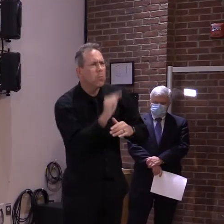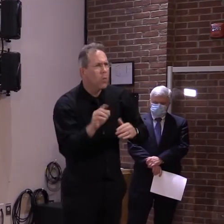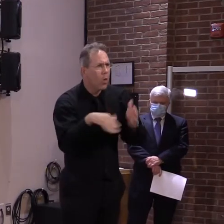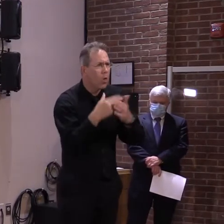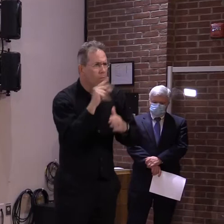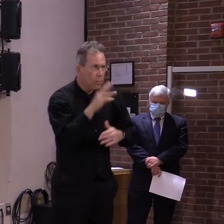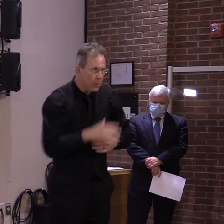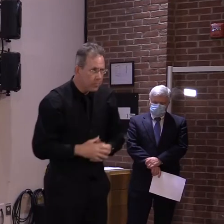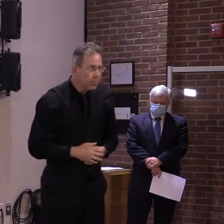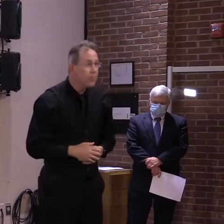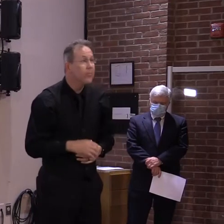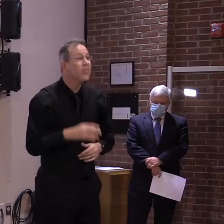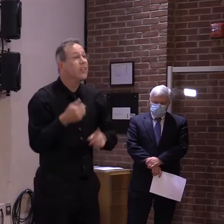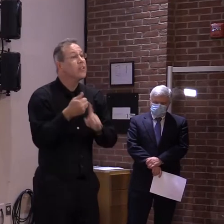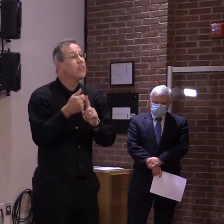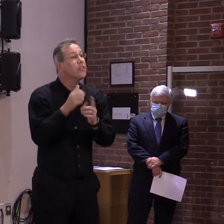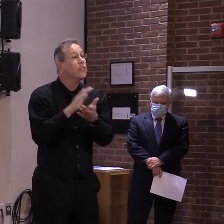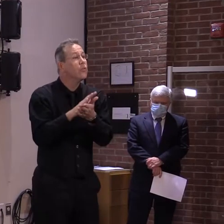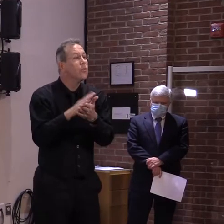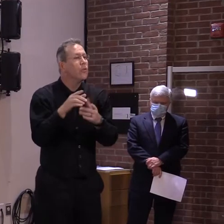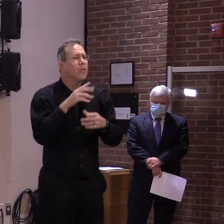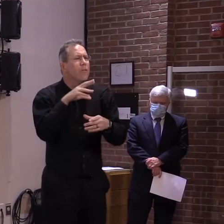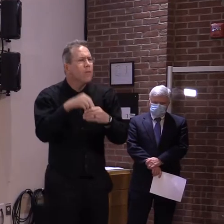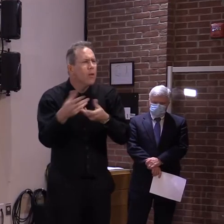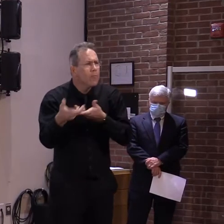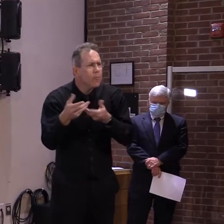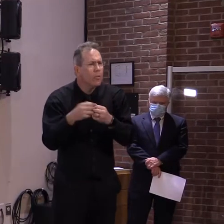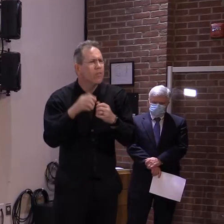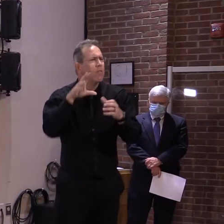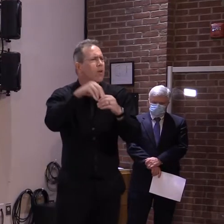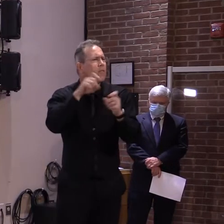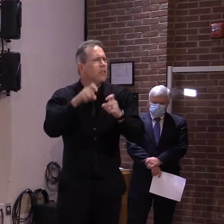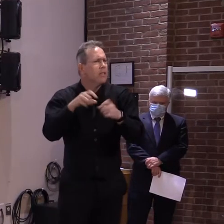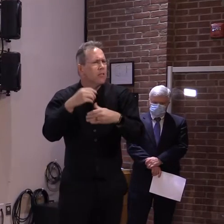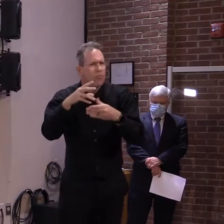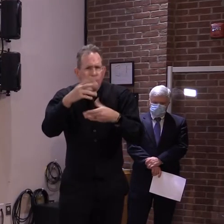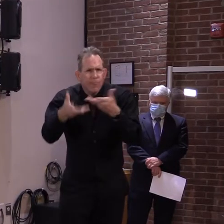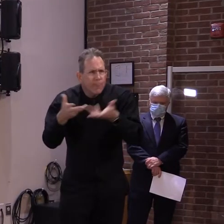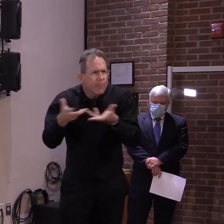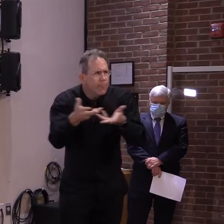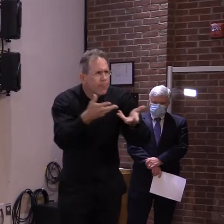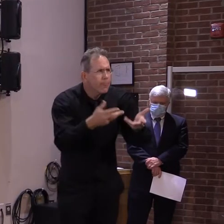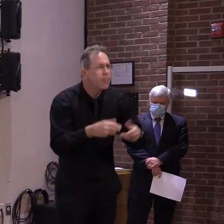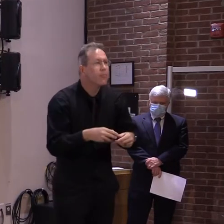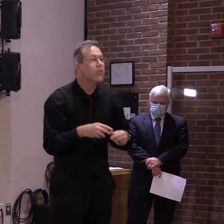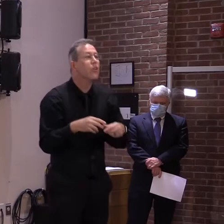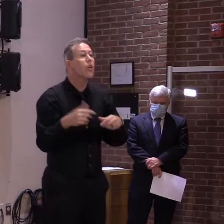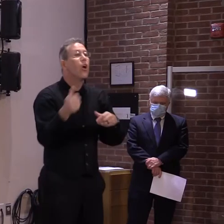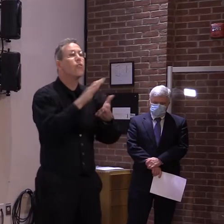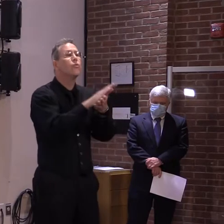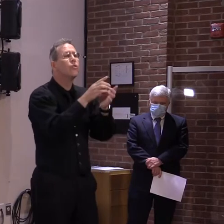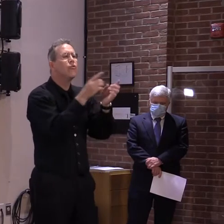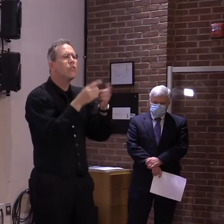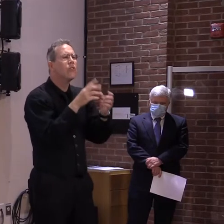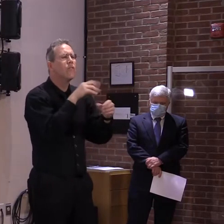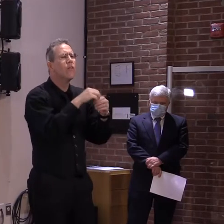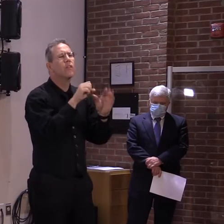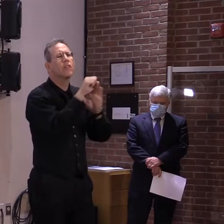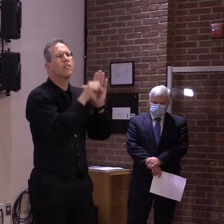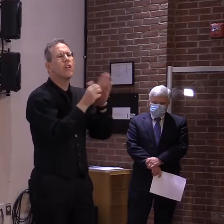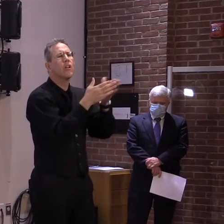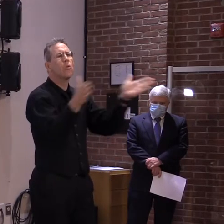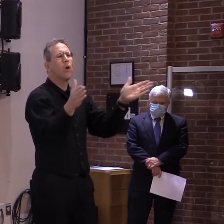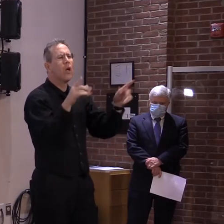were identified for inclusion in this pilot program. The other districts were identified through a statewide survey and selected to ensure